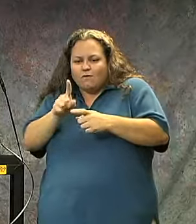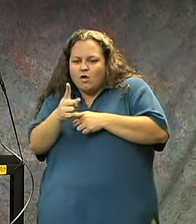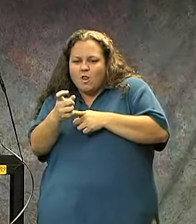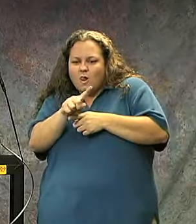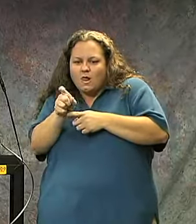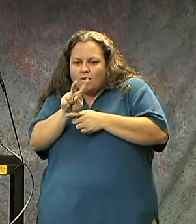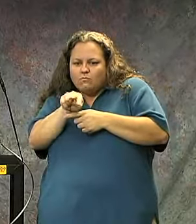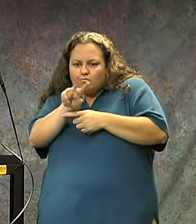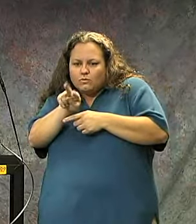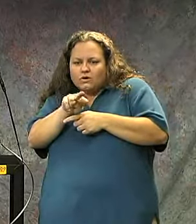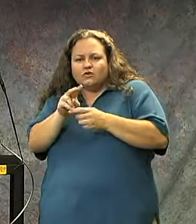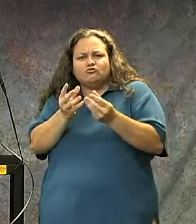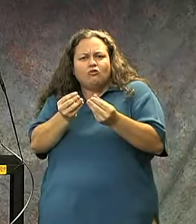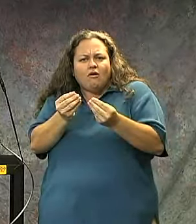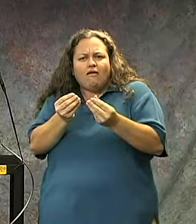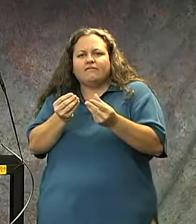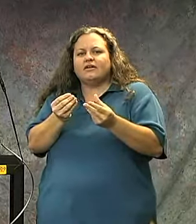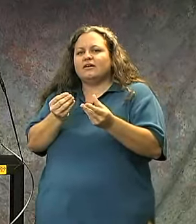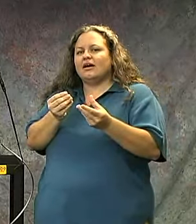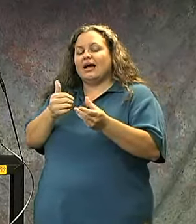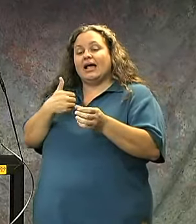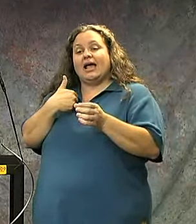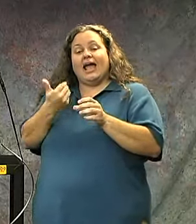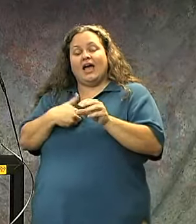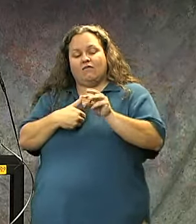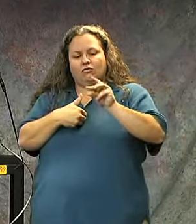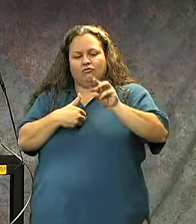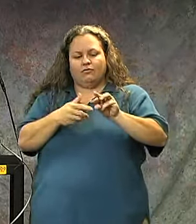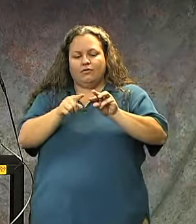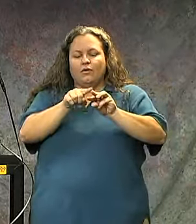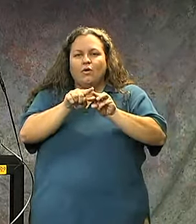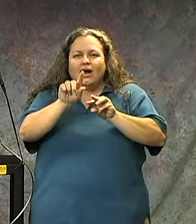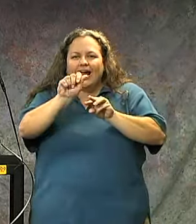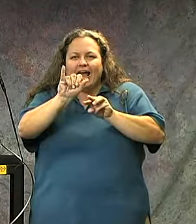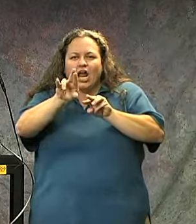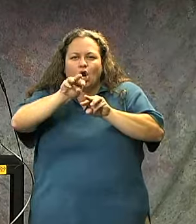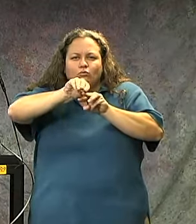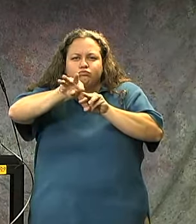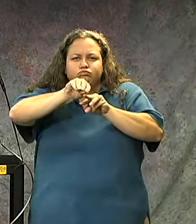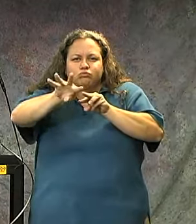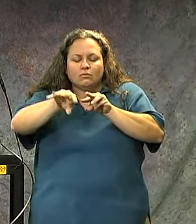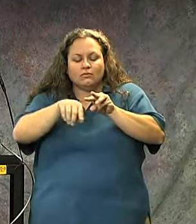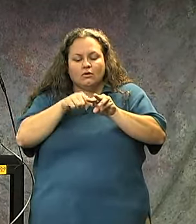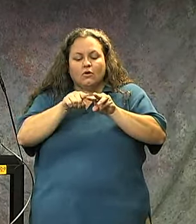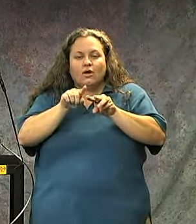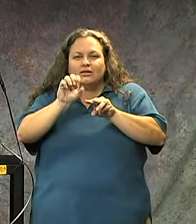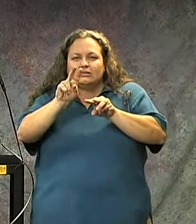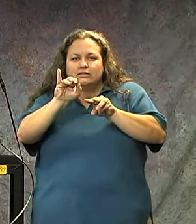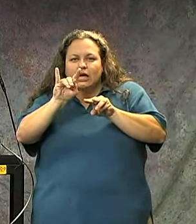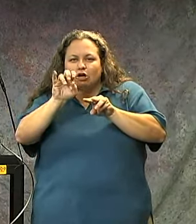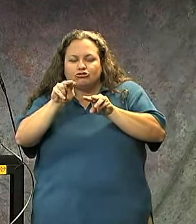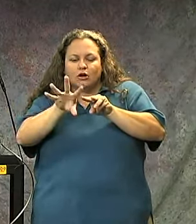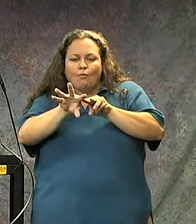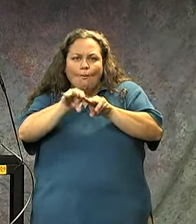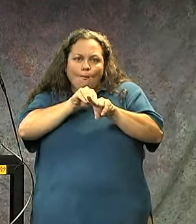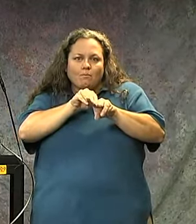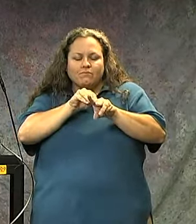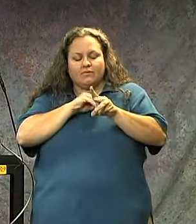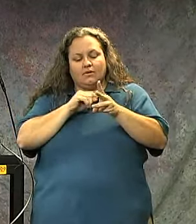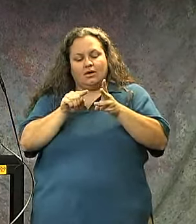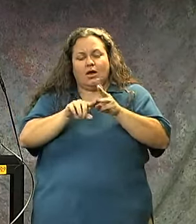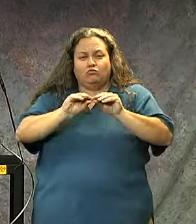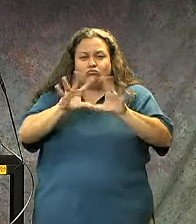and very flexible. There's a port on the scope to blow air into the colon. There's a suction port, and there's